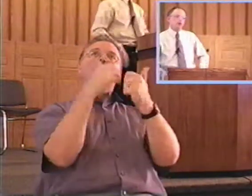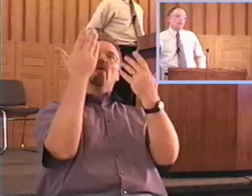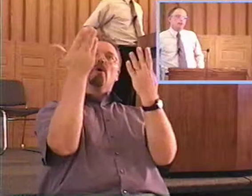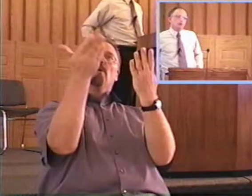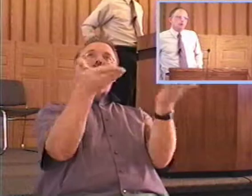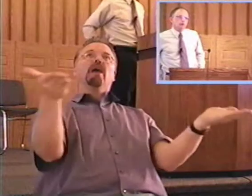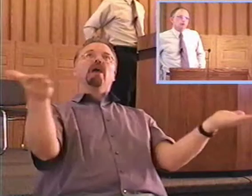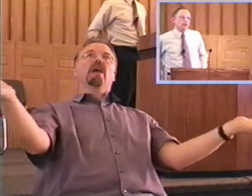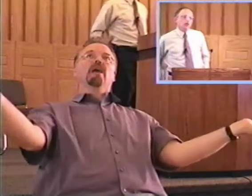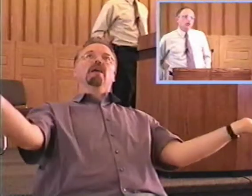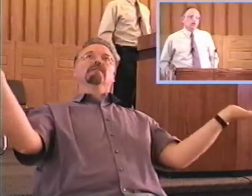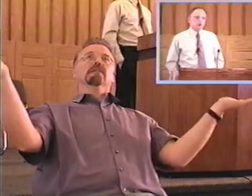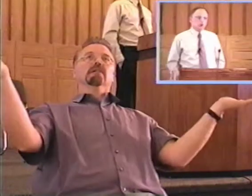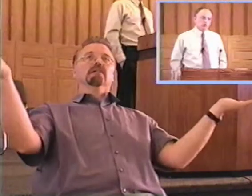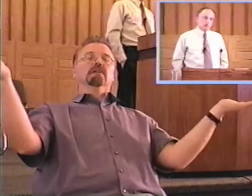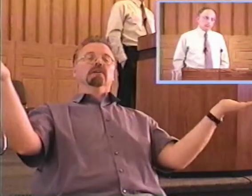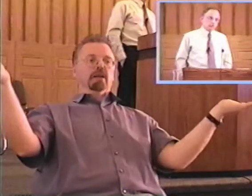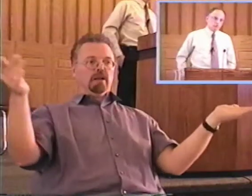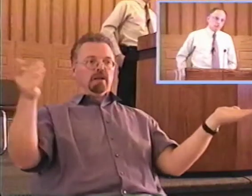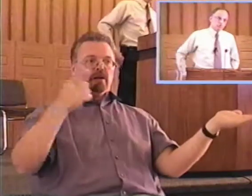an open opportunity